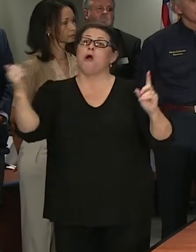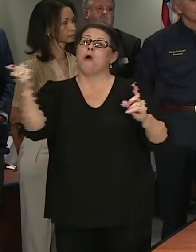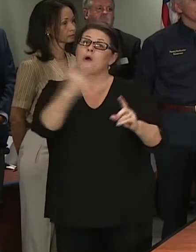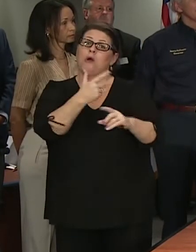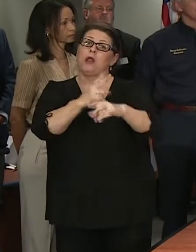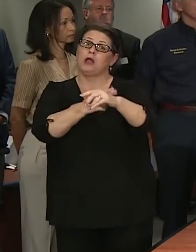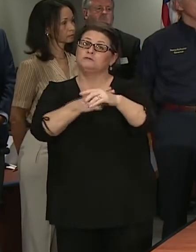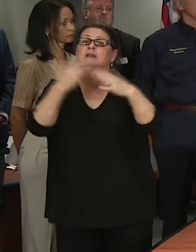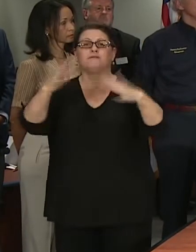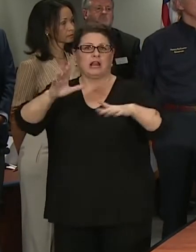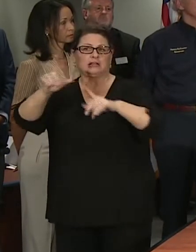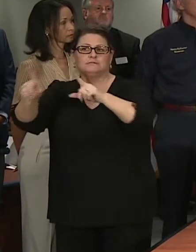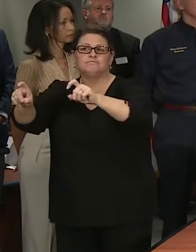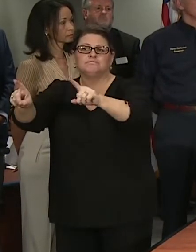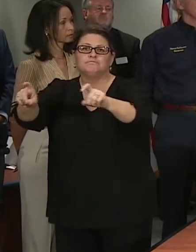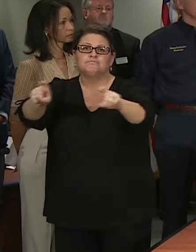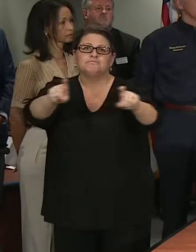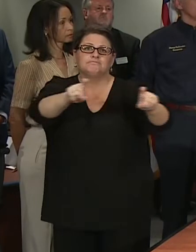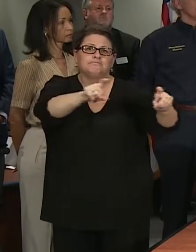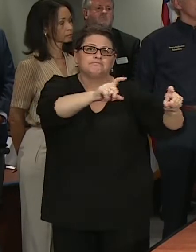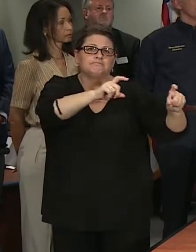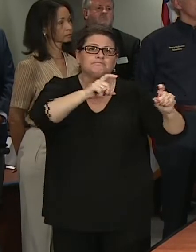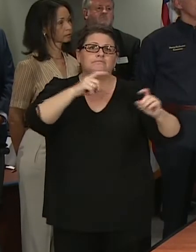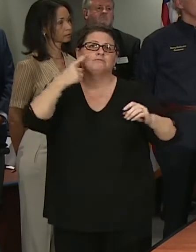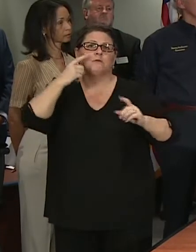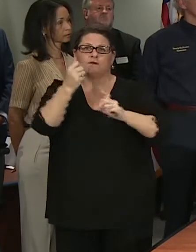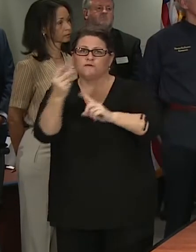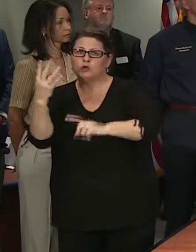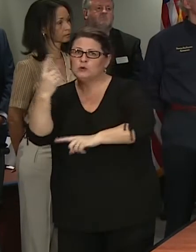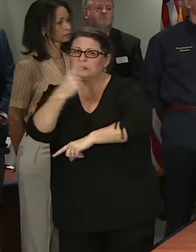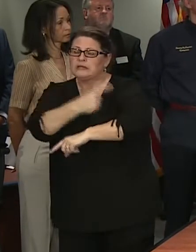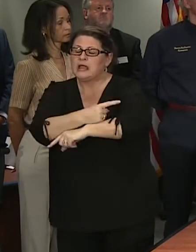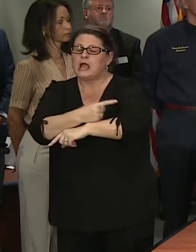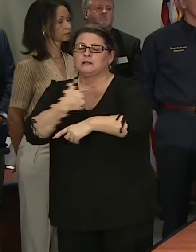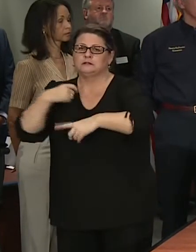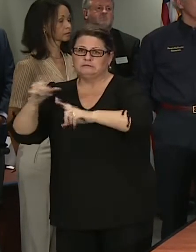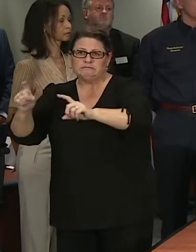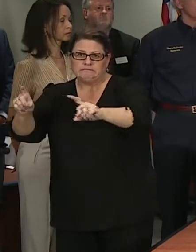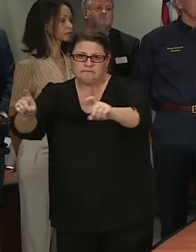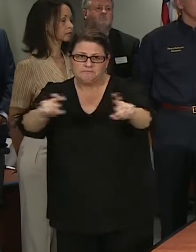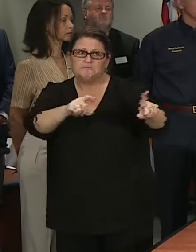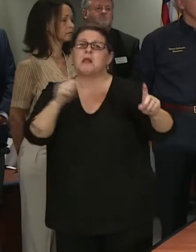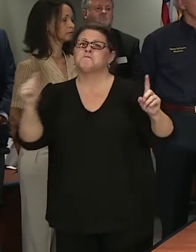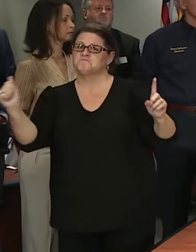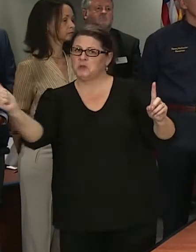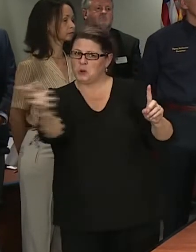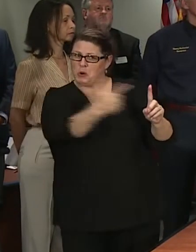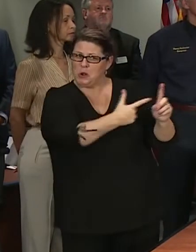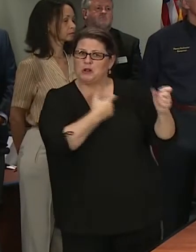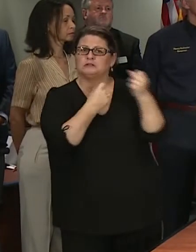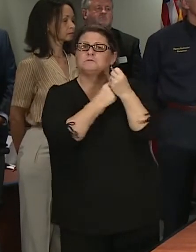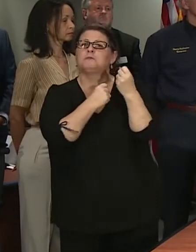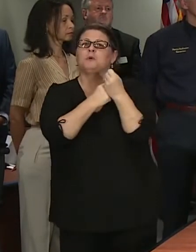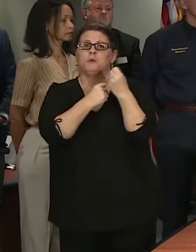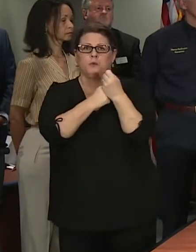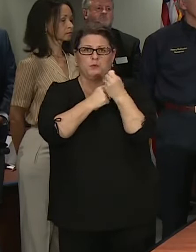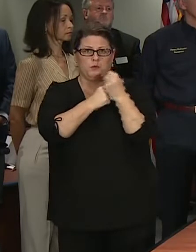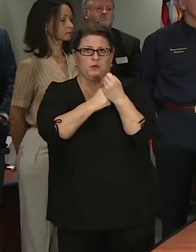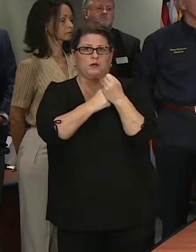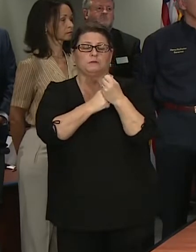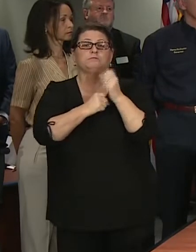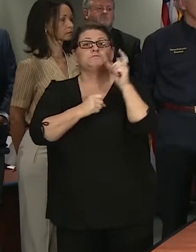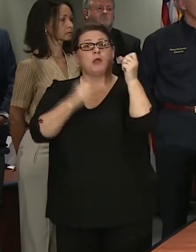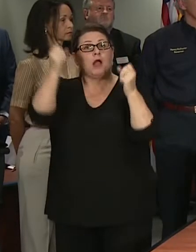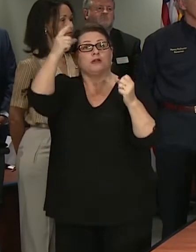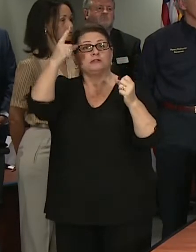been surveyed in the past few days, and every single one of those hospitals is supportive of this plan. It is easy to support